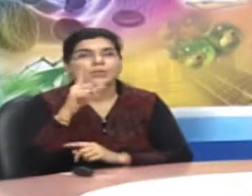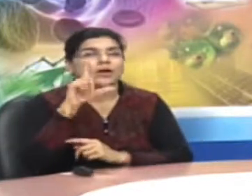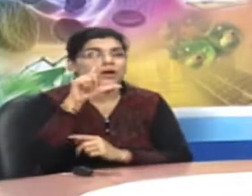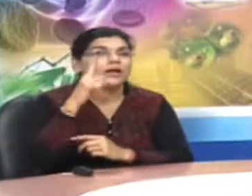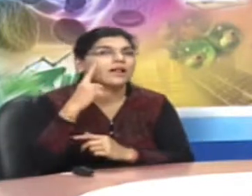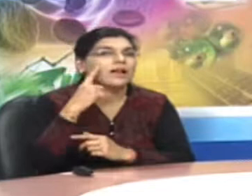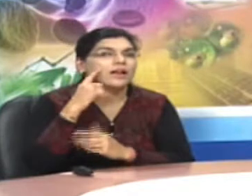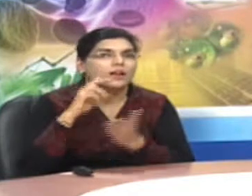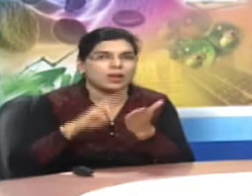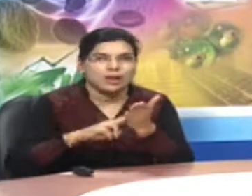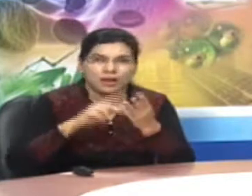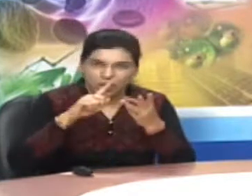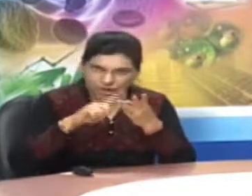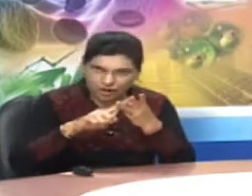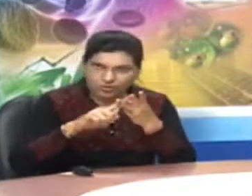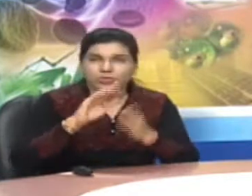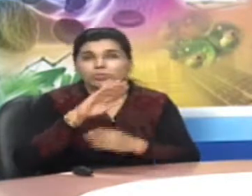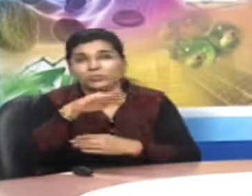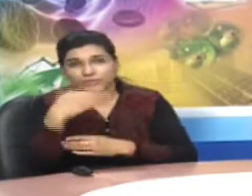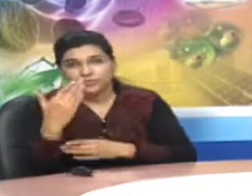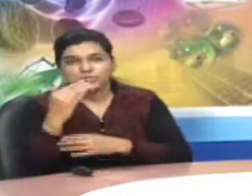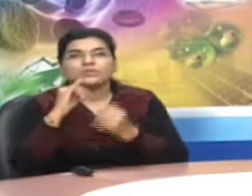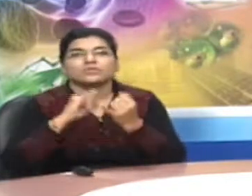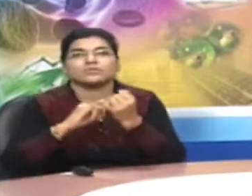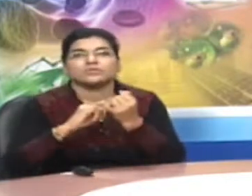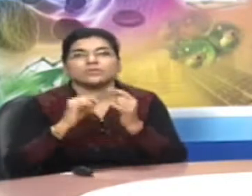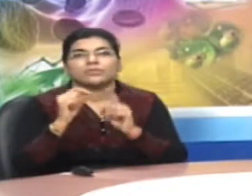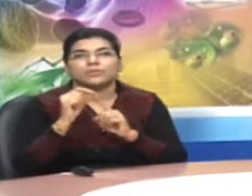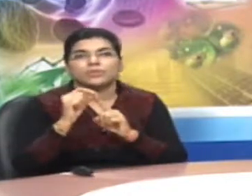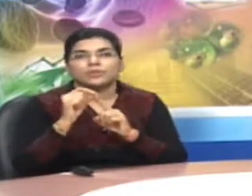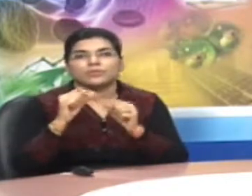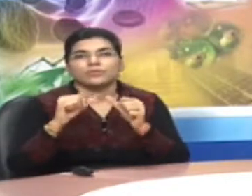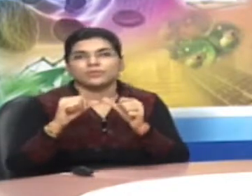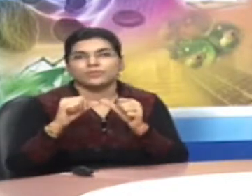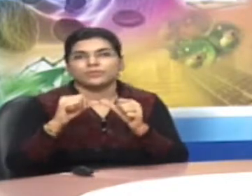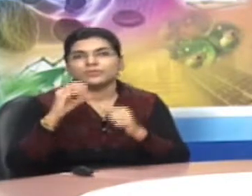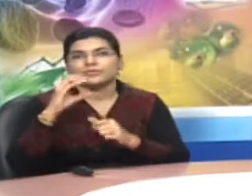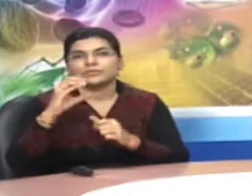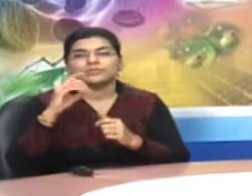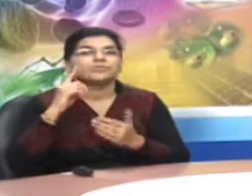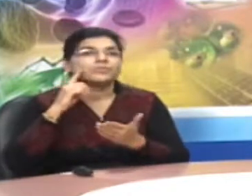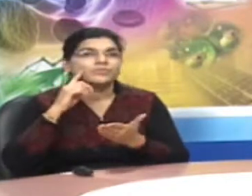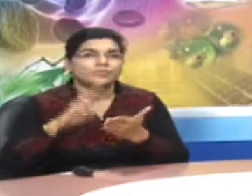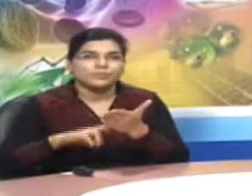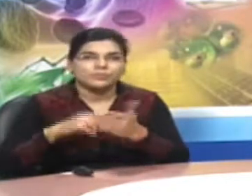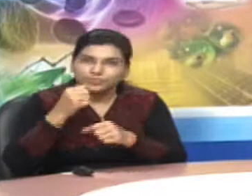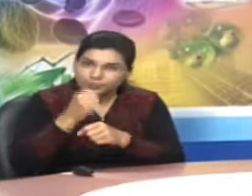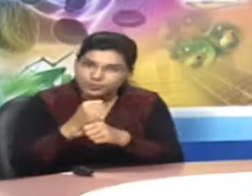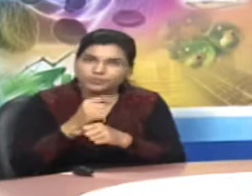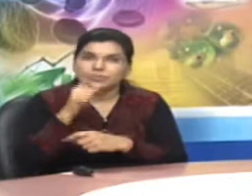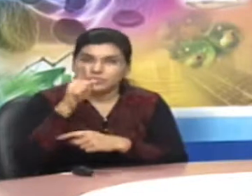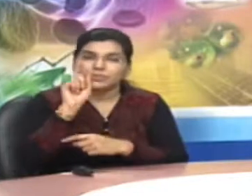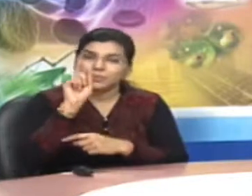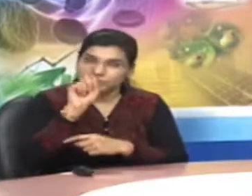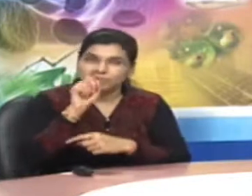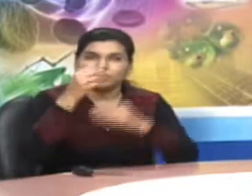slide it is getting messy, you can give space in between the lines, as much as space you want,